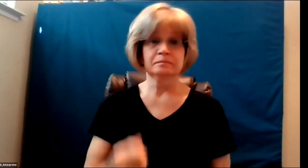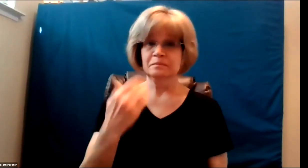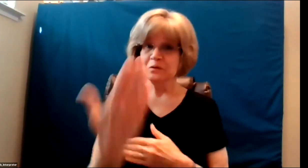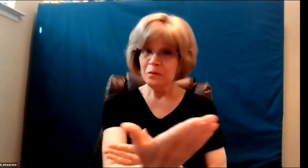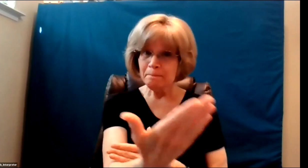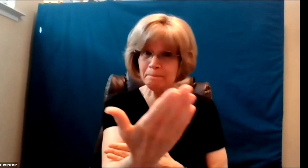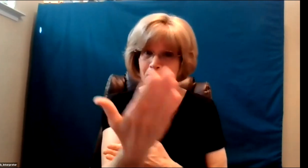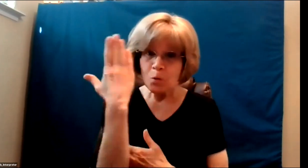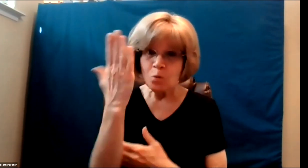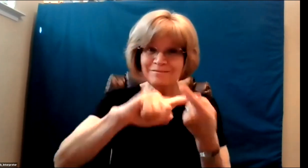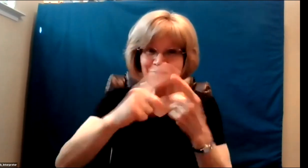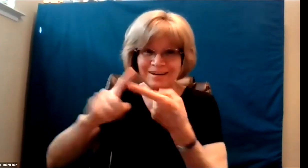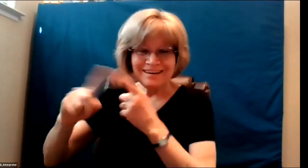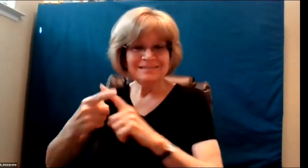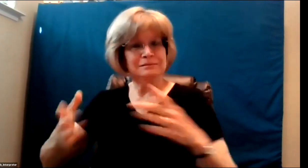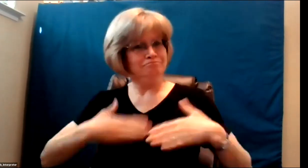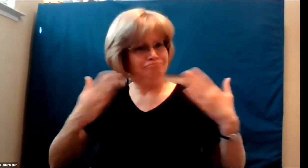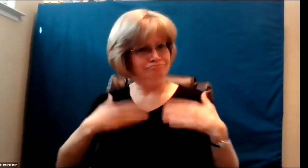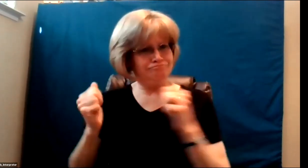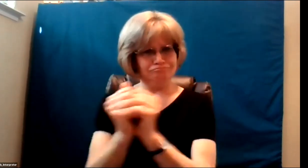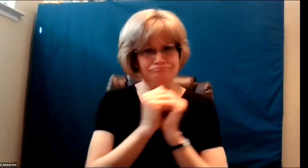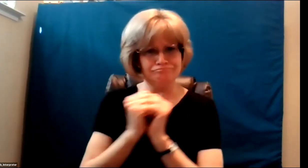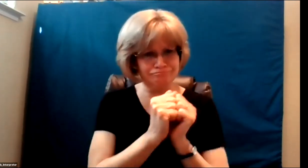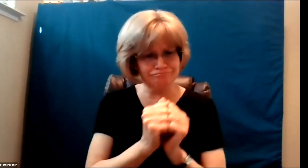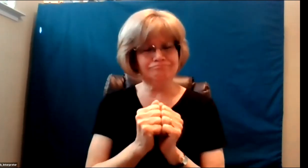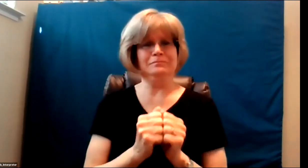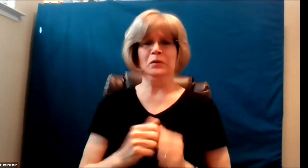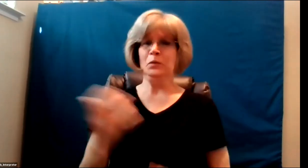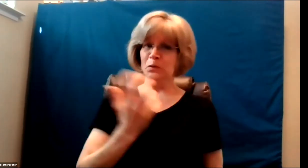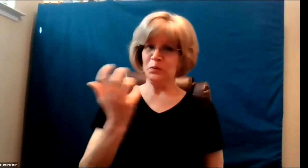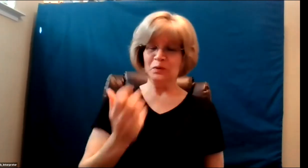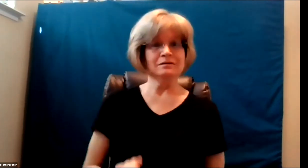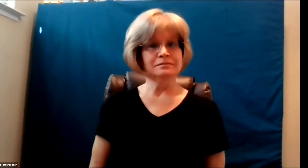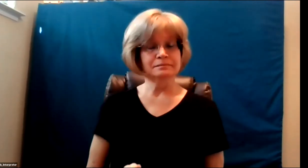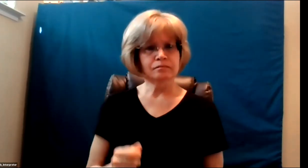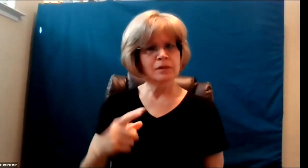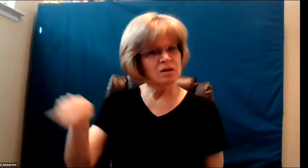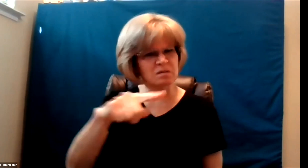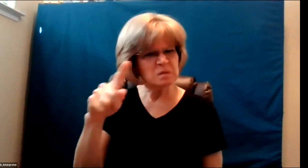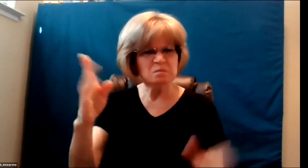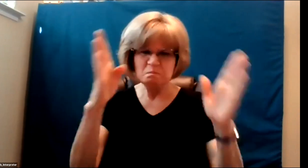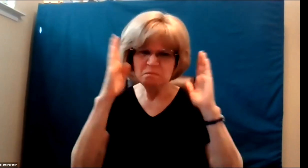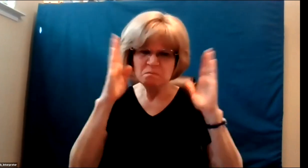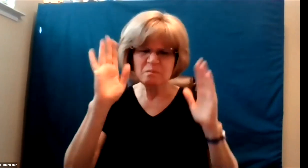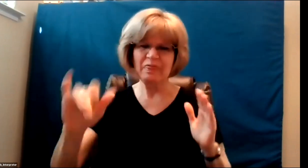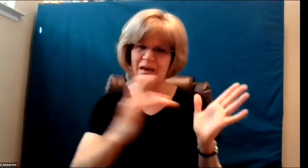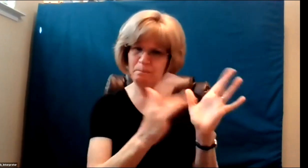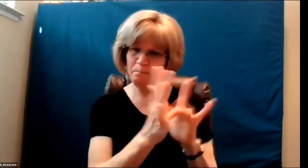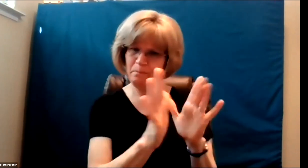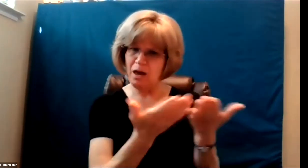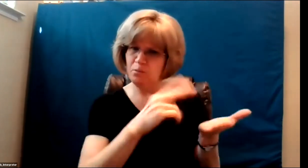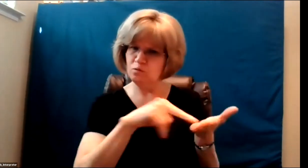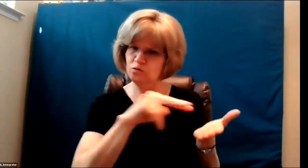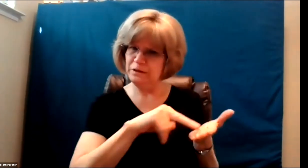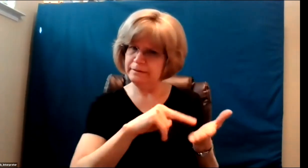Good morning, friends. So good to be with you this morning. Oh my goodness. Were you listening carefully when Miss